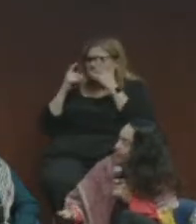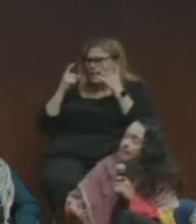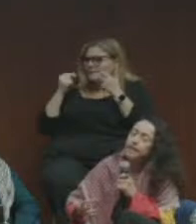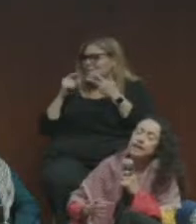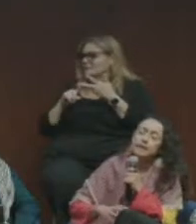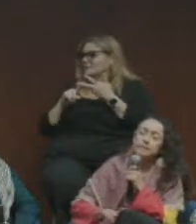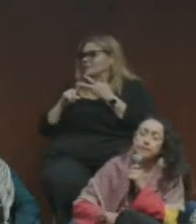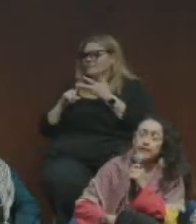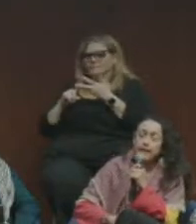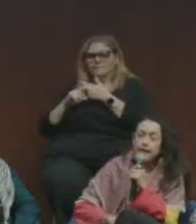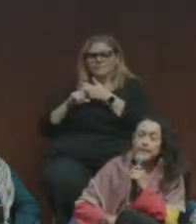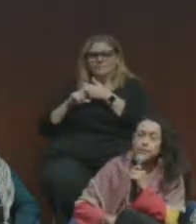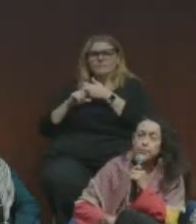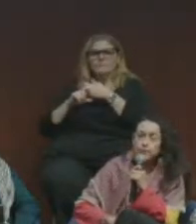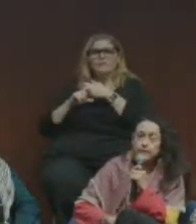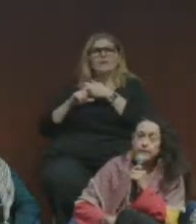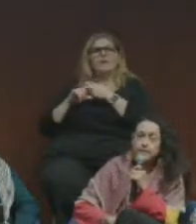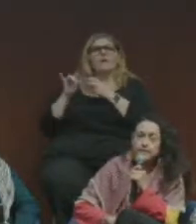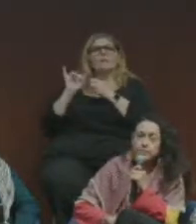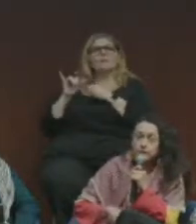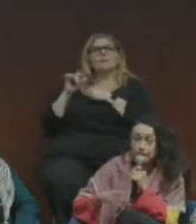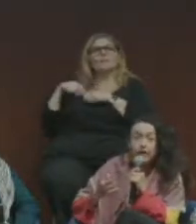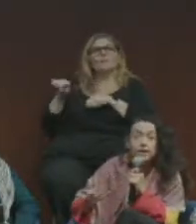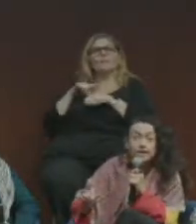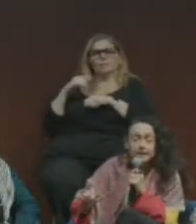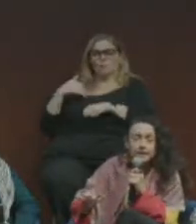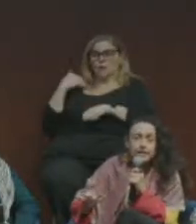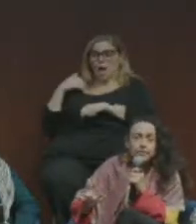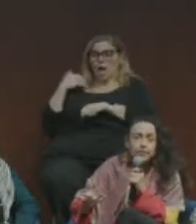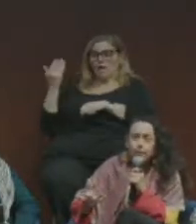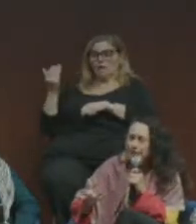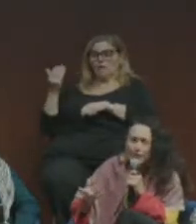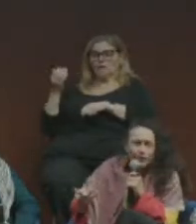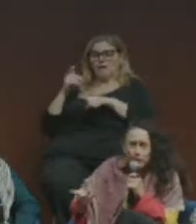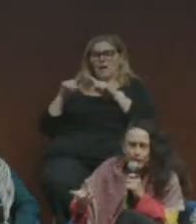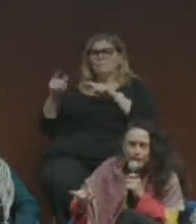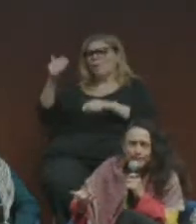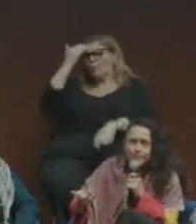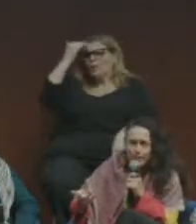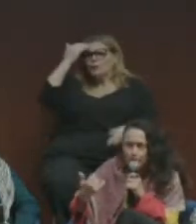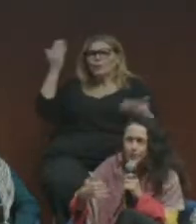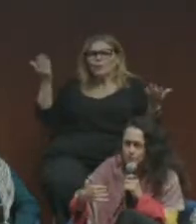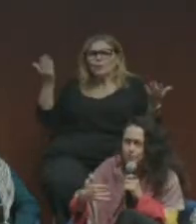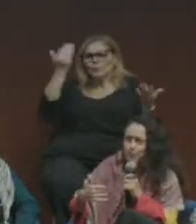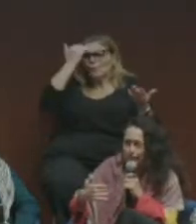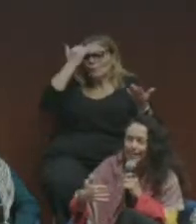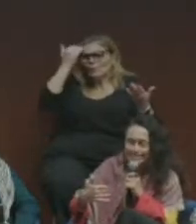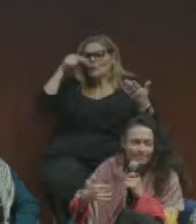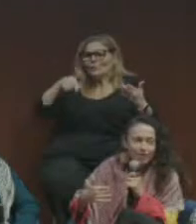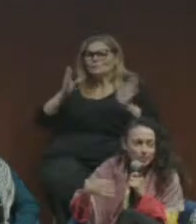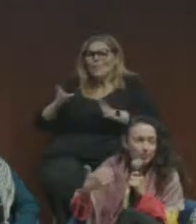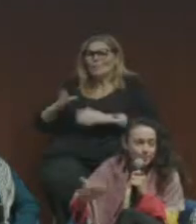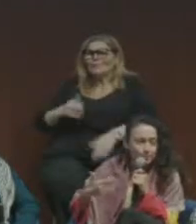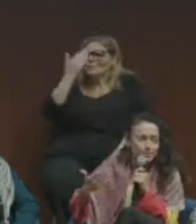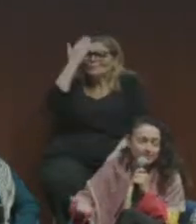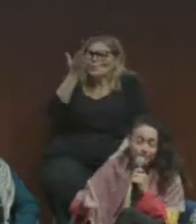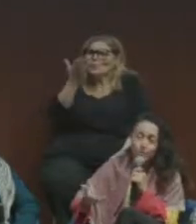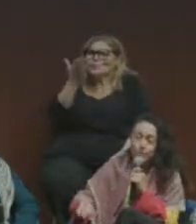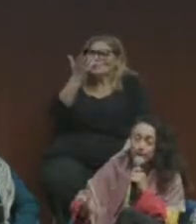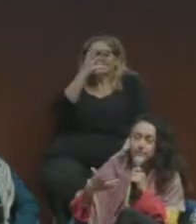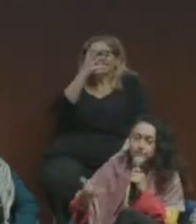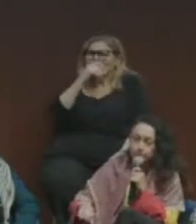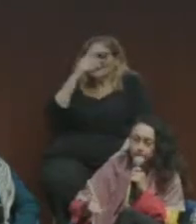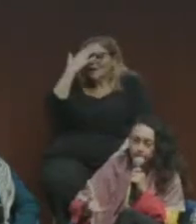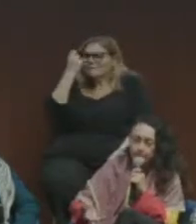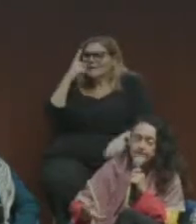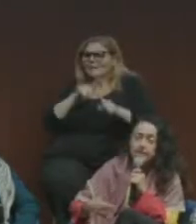right? And we were young, but we knew this was organizing, right? We knew this was a different